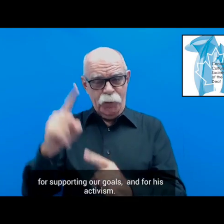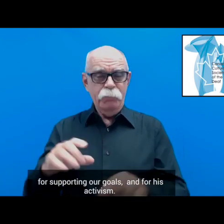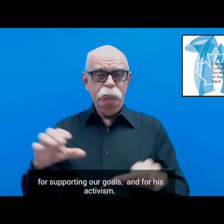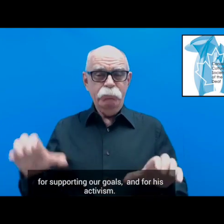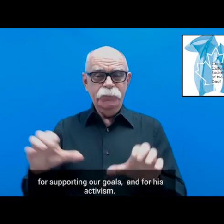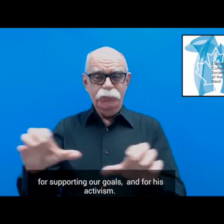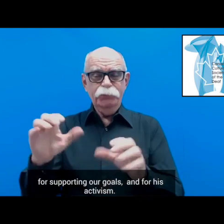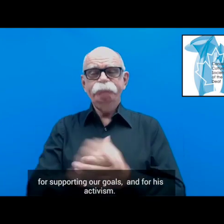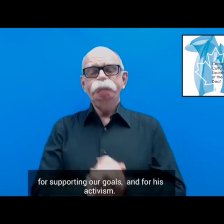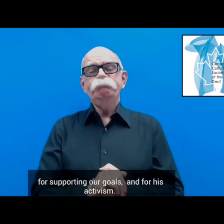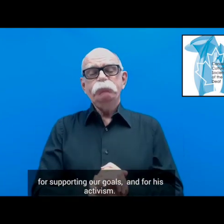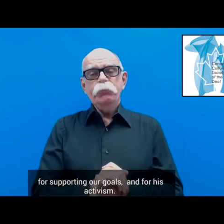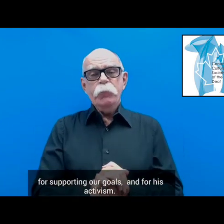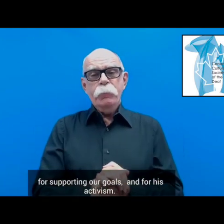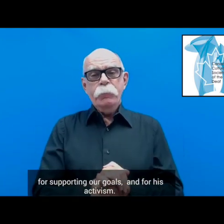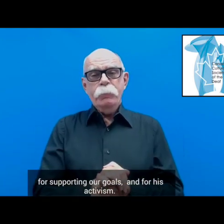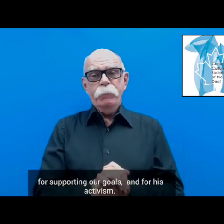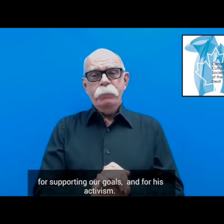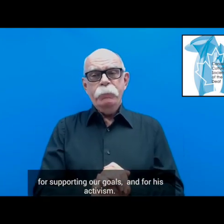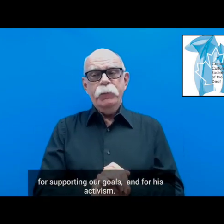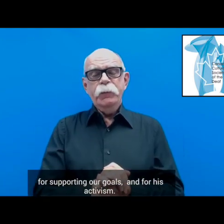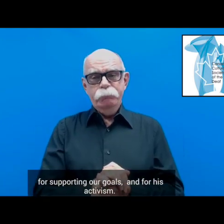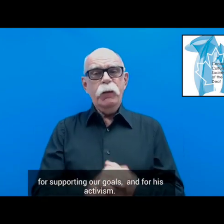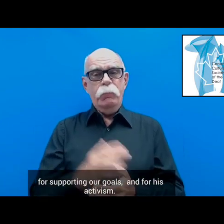for supporting our goals and for his activism.